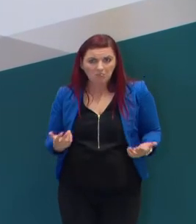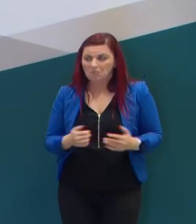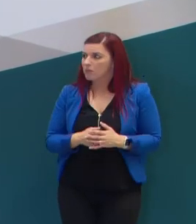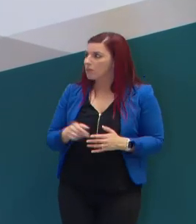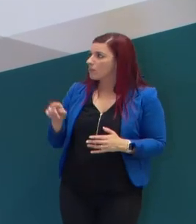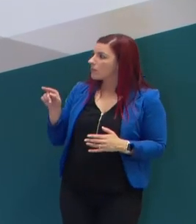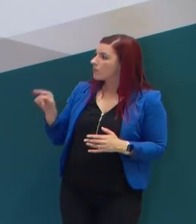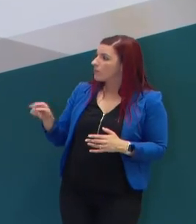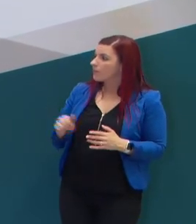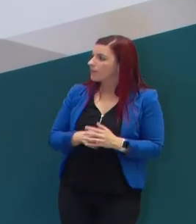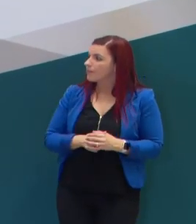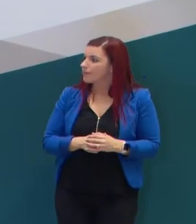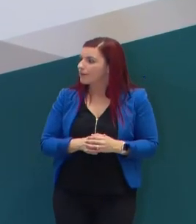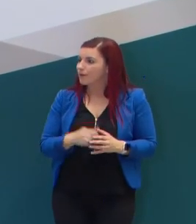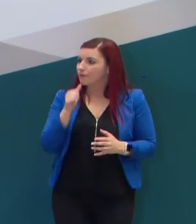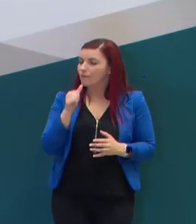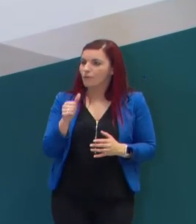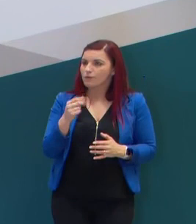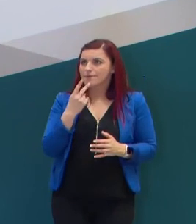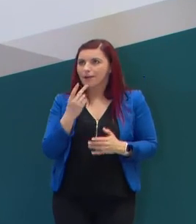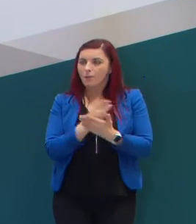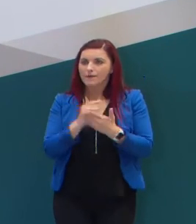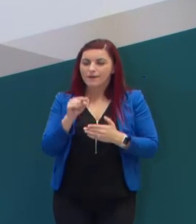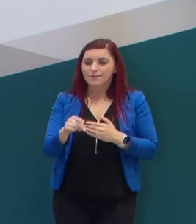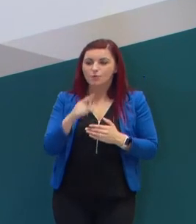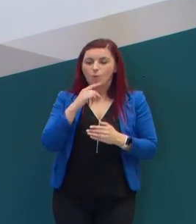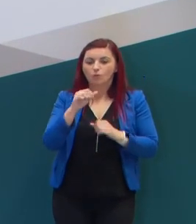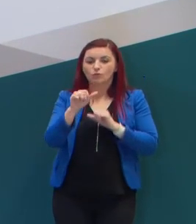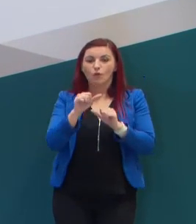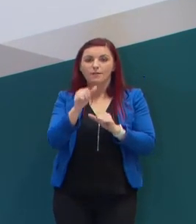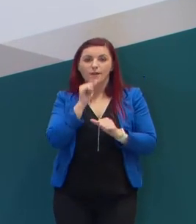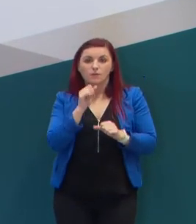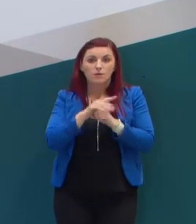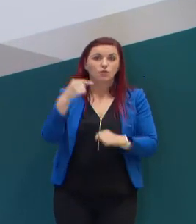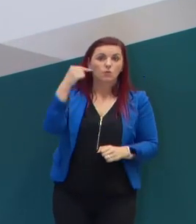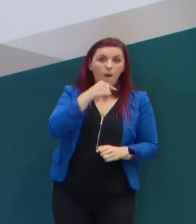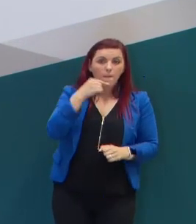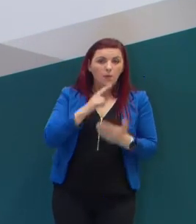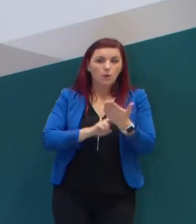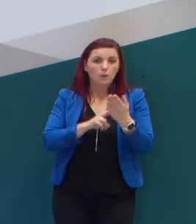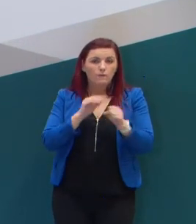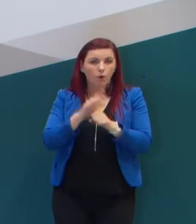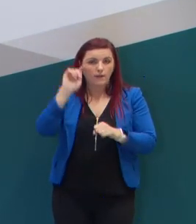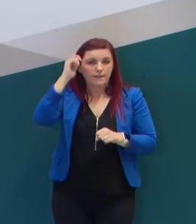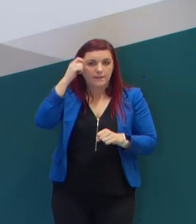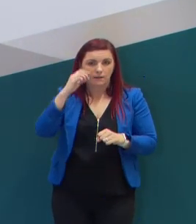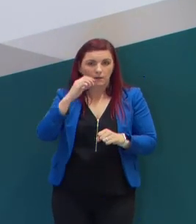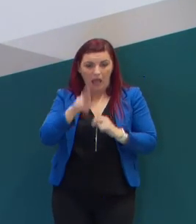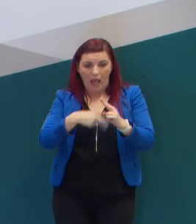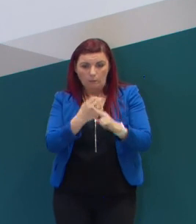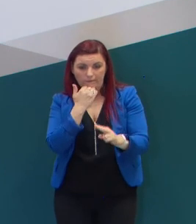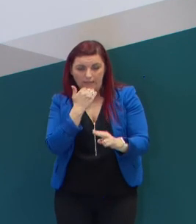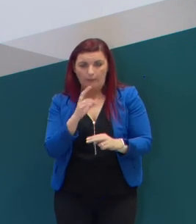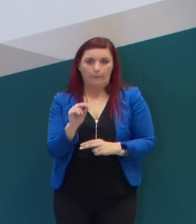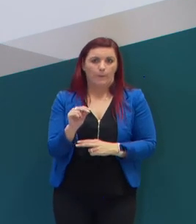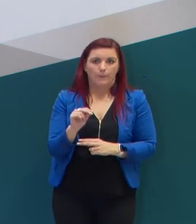take the second part of that first because it's easier. So no is the short answer. So the swabs that will be used for testing would have a shelf life in the